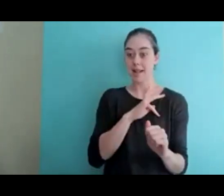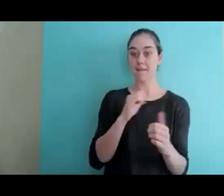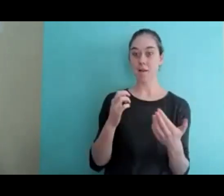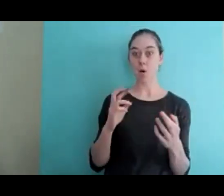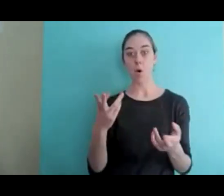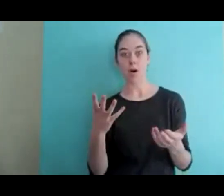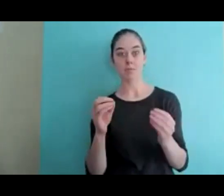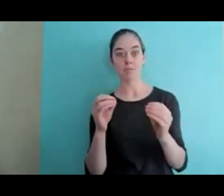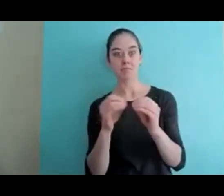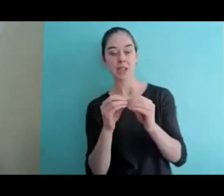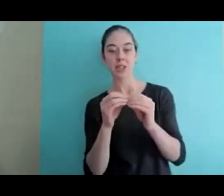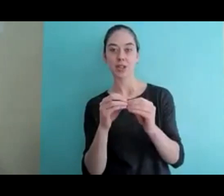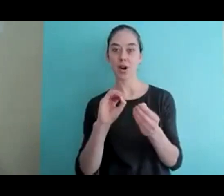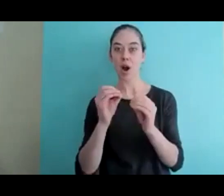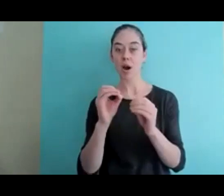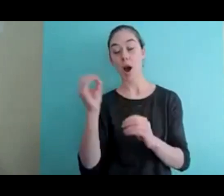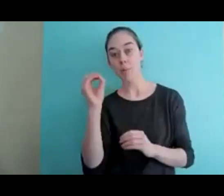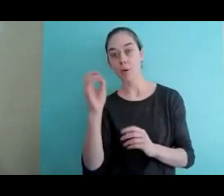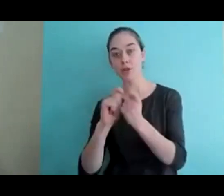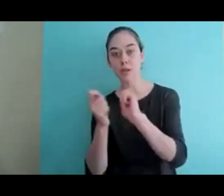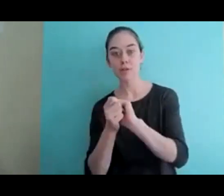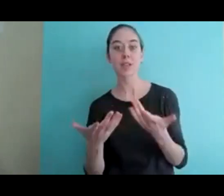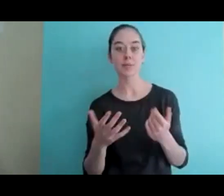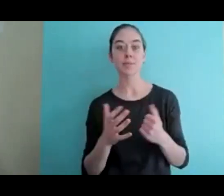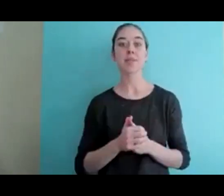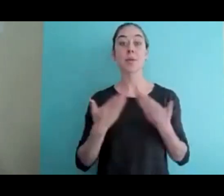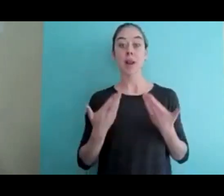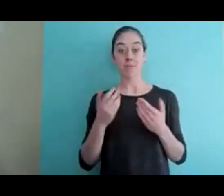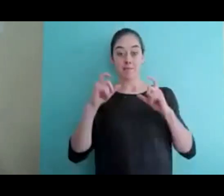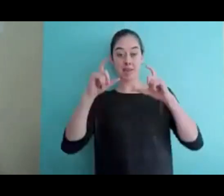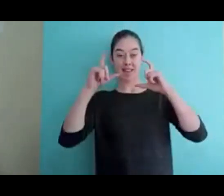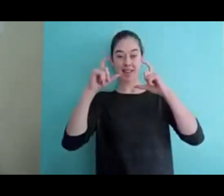So I'm just going to get a quick picture from back here.